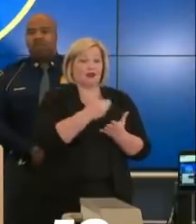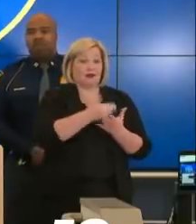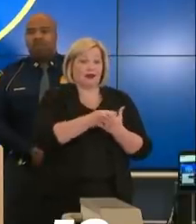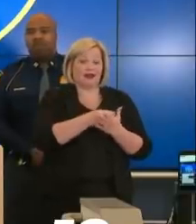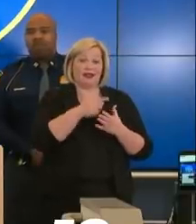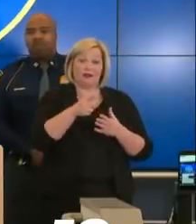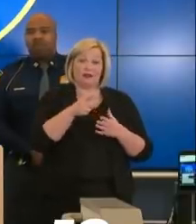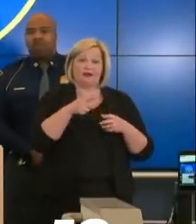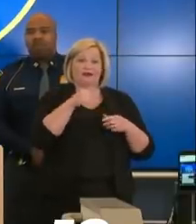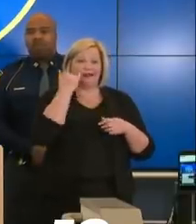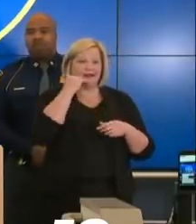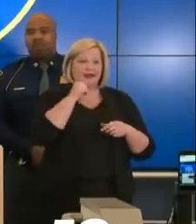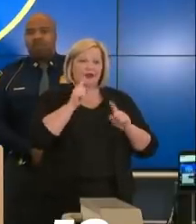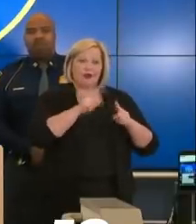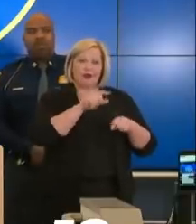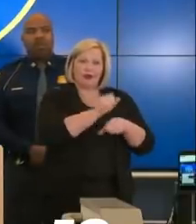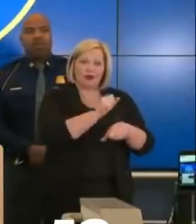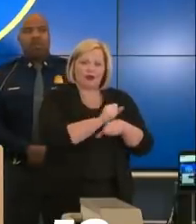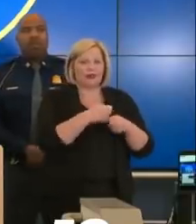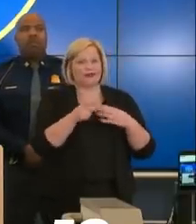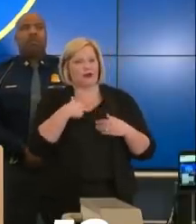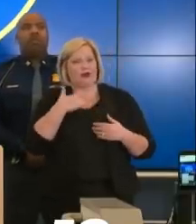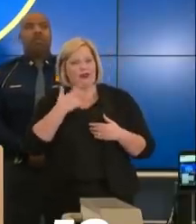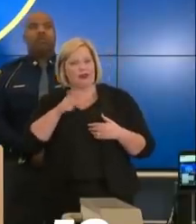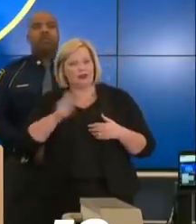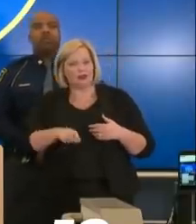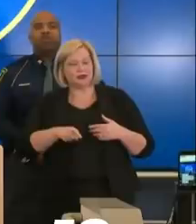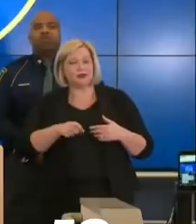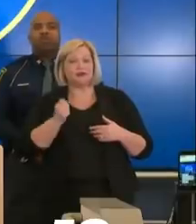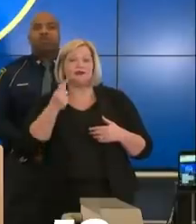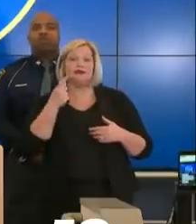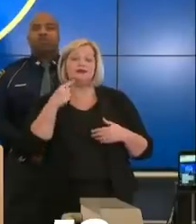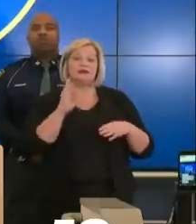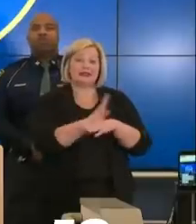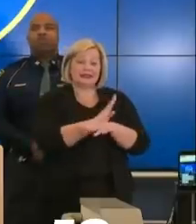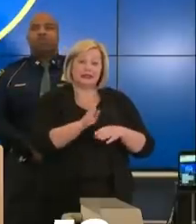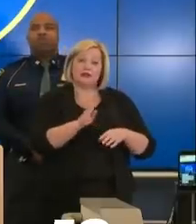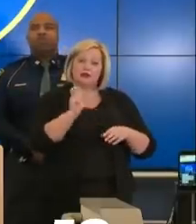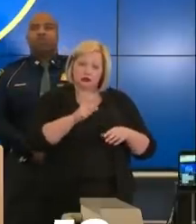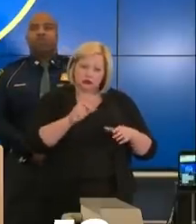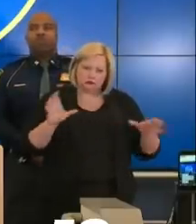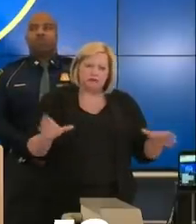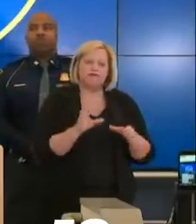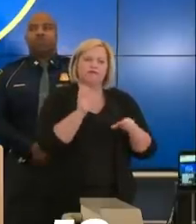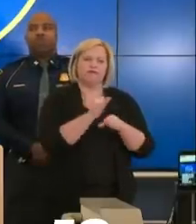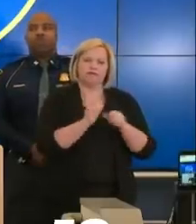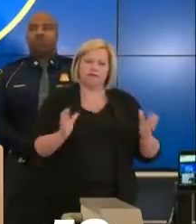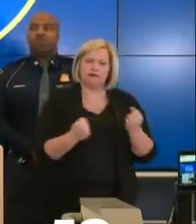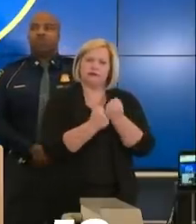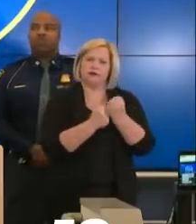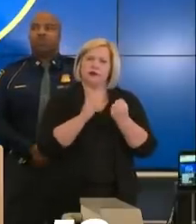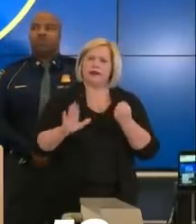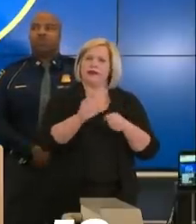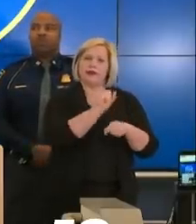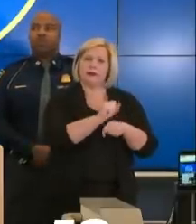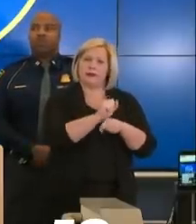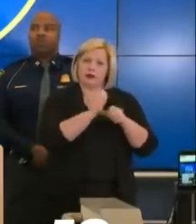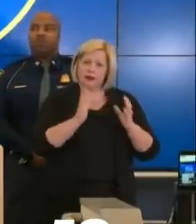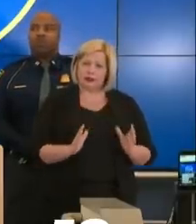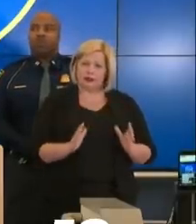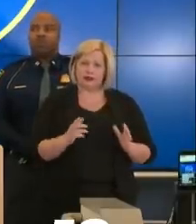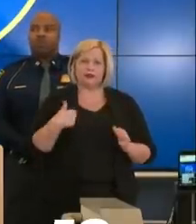should. So businesses must step up and provide help if their employees need it. We are